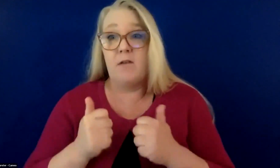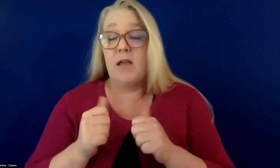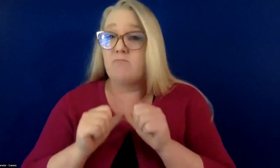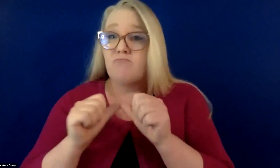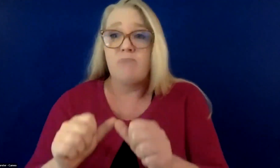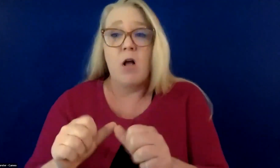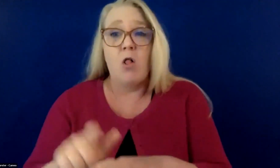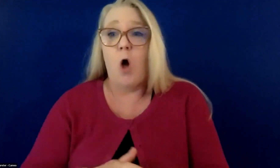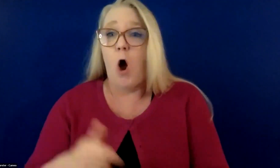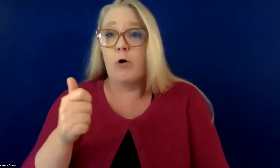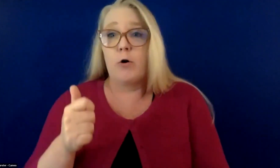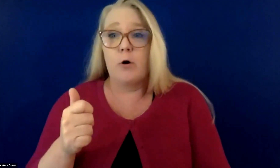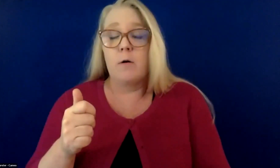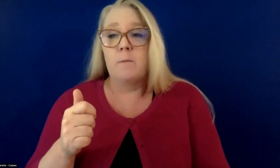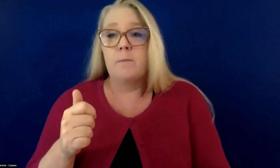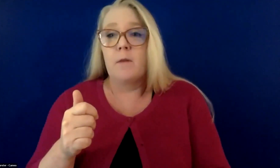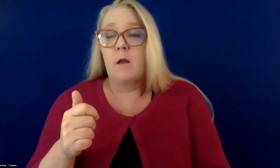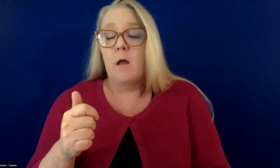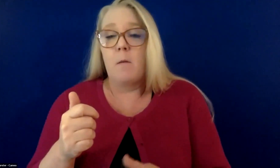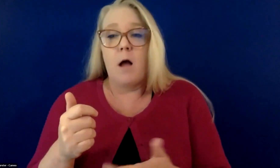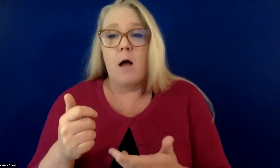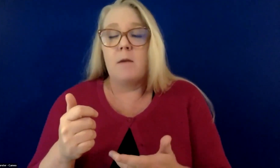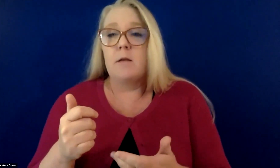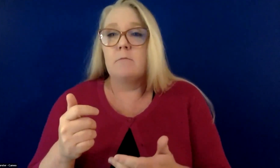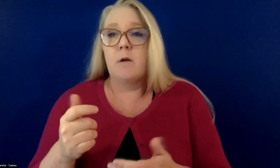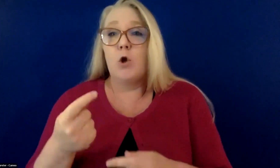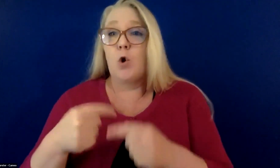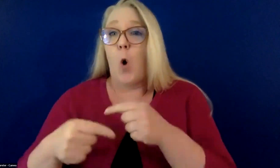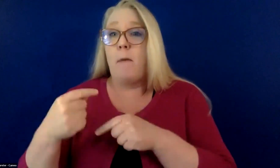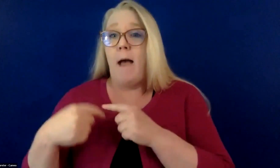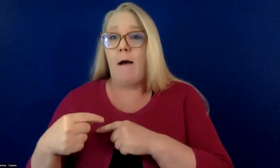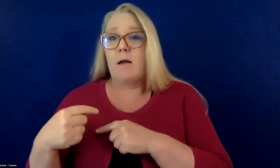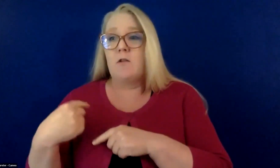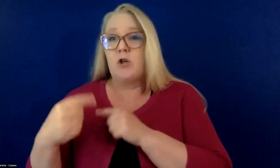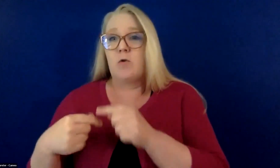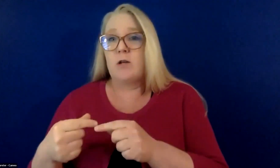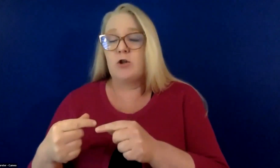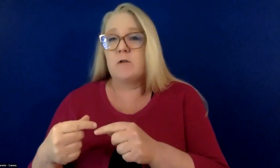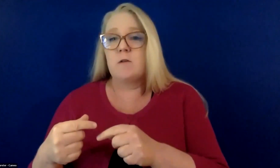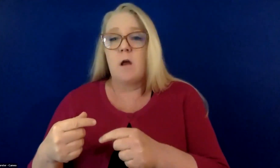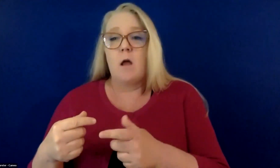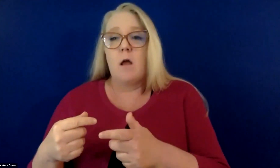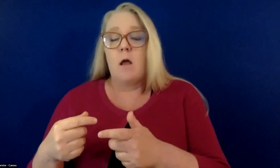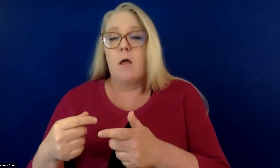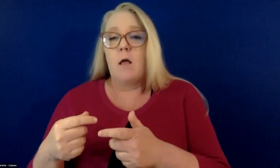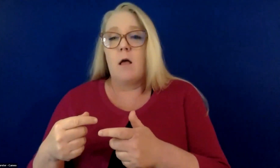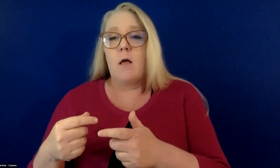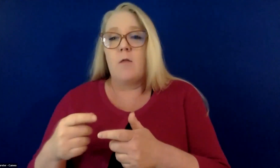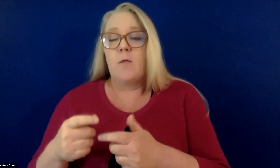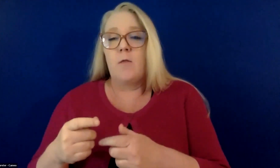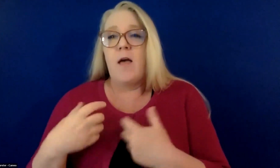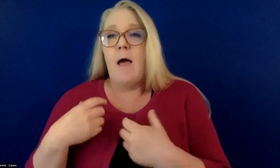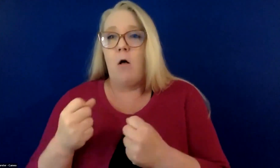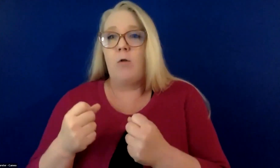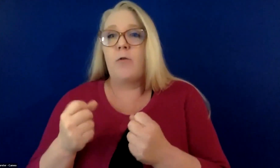they had even even a generation ago compared to now. And so individuals with developmental disabilities are certainly living longer, and we're making